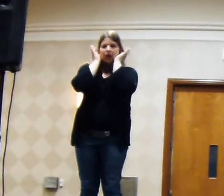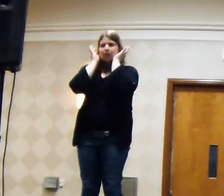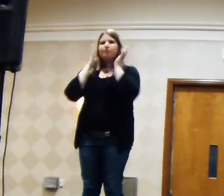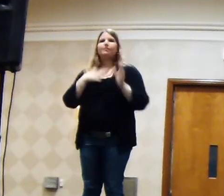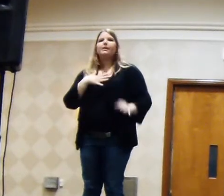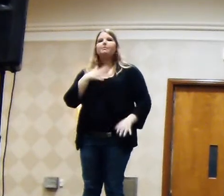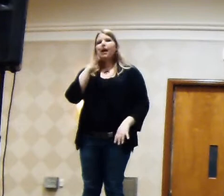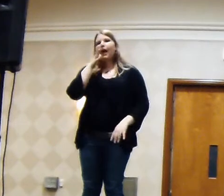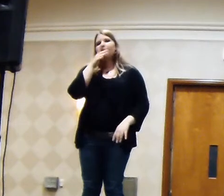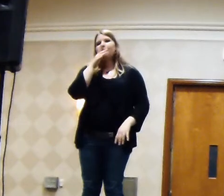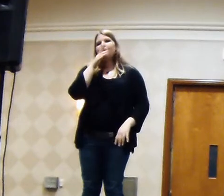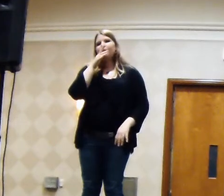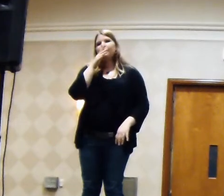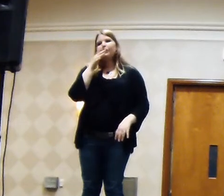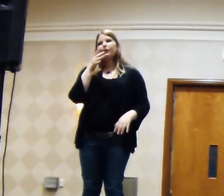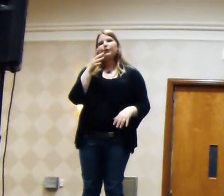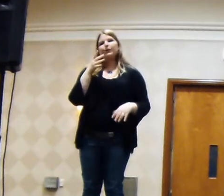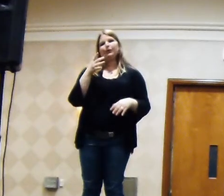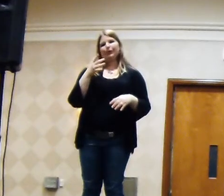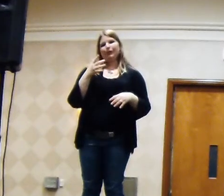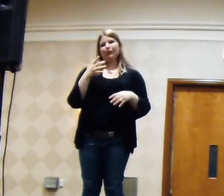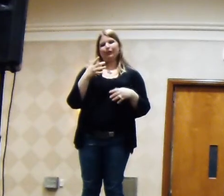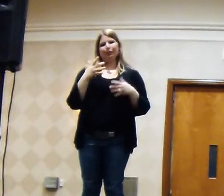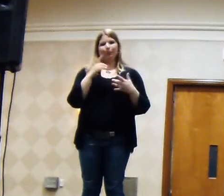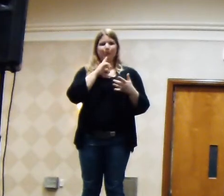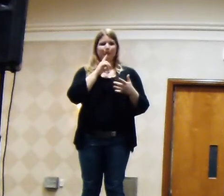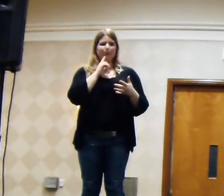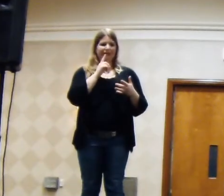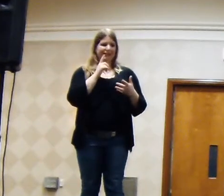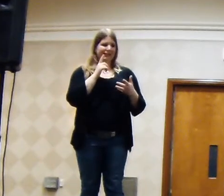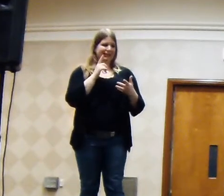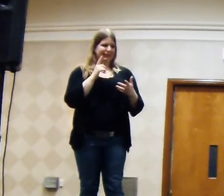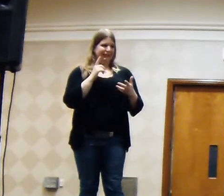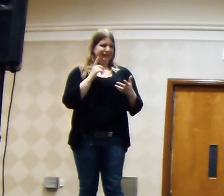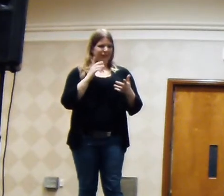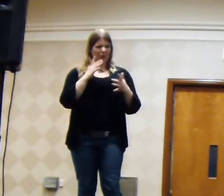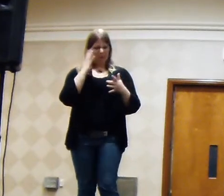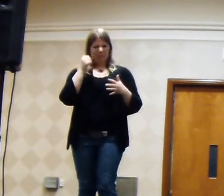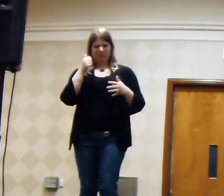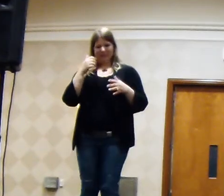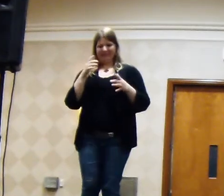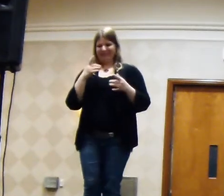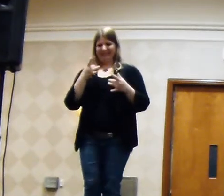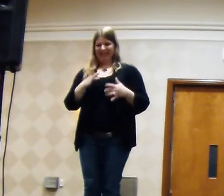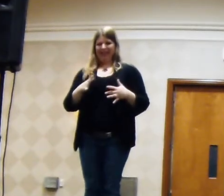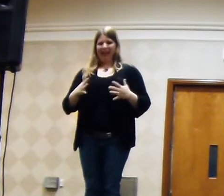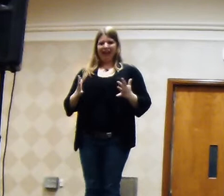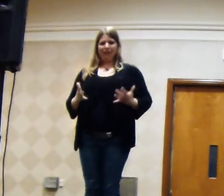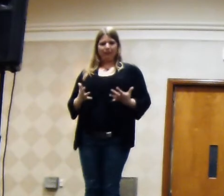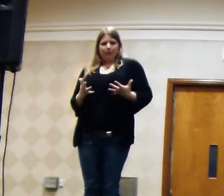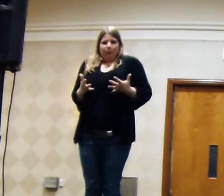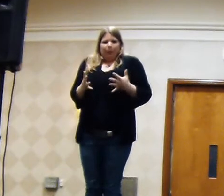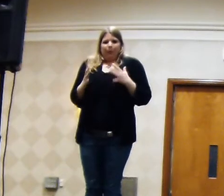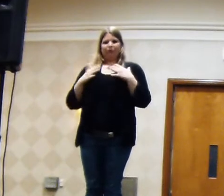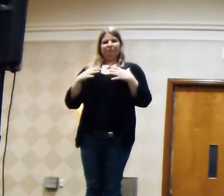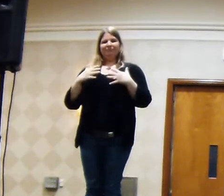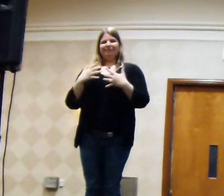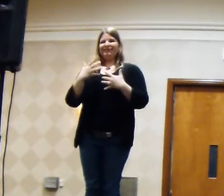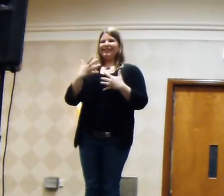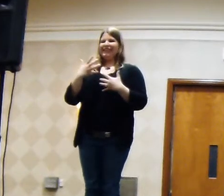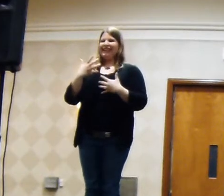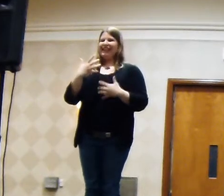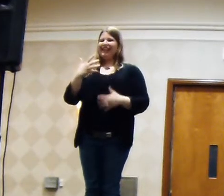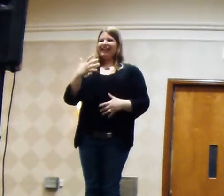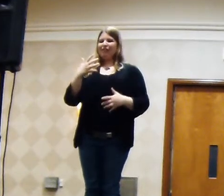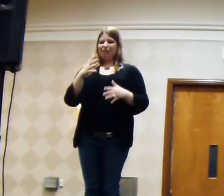my mother was really scandalized because I had to wear like a bustier thing and a crinoline. And when we were shooting,